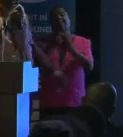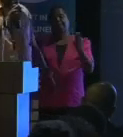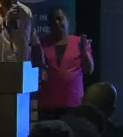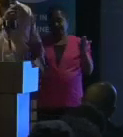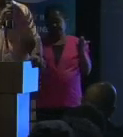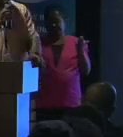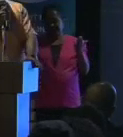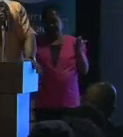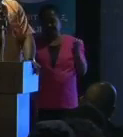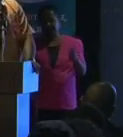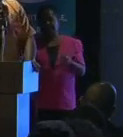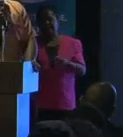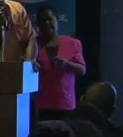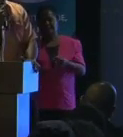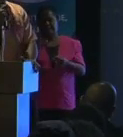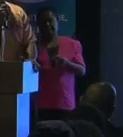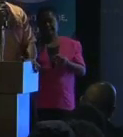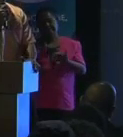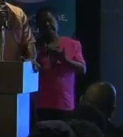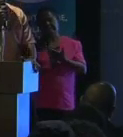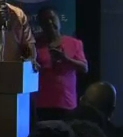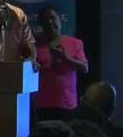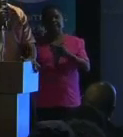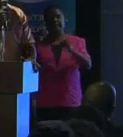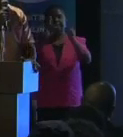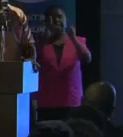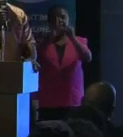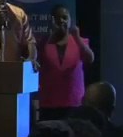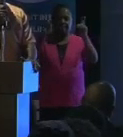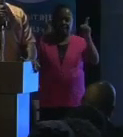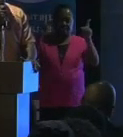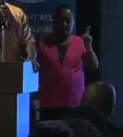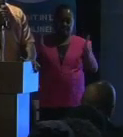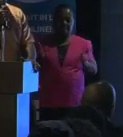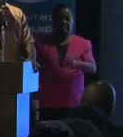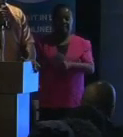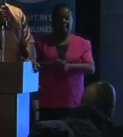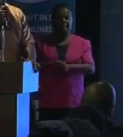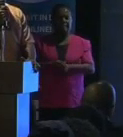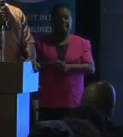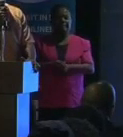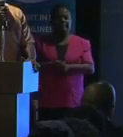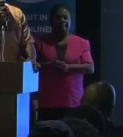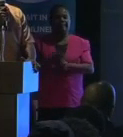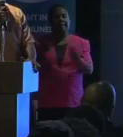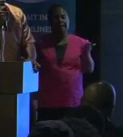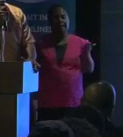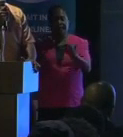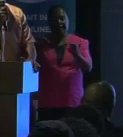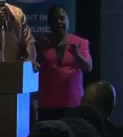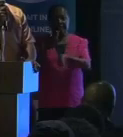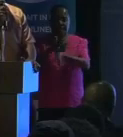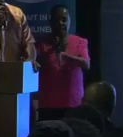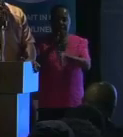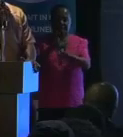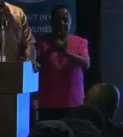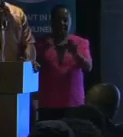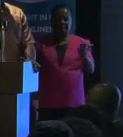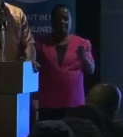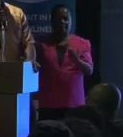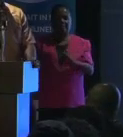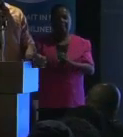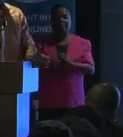allowed to lodge a declaration in your main employer only. I'm